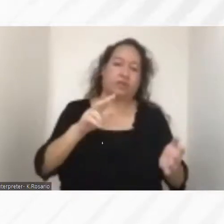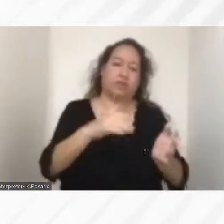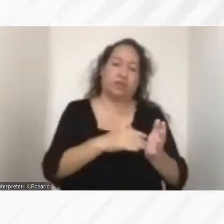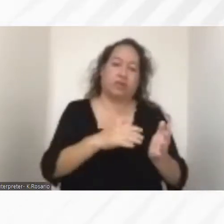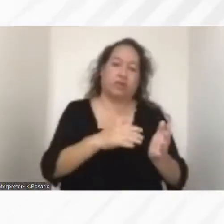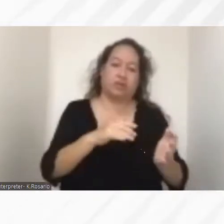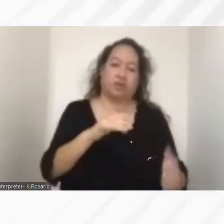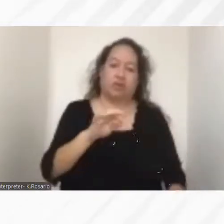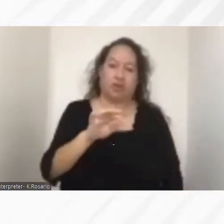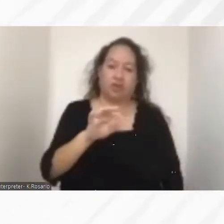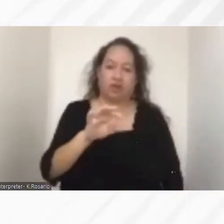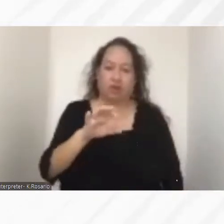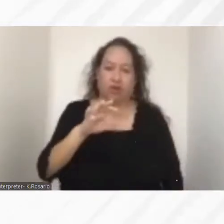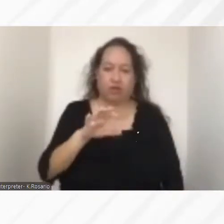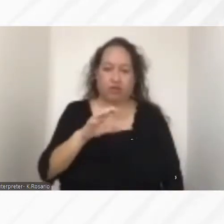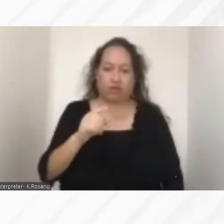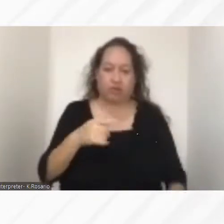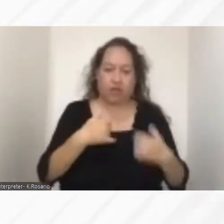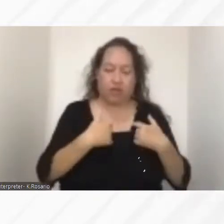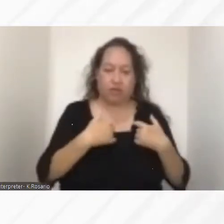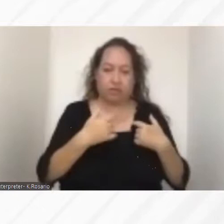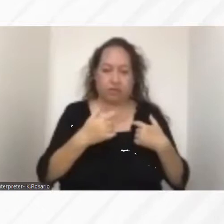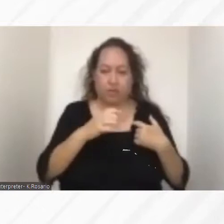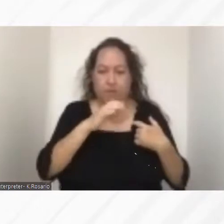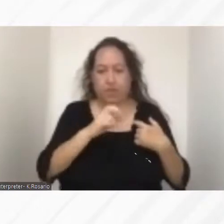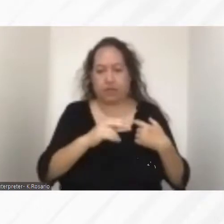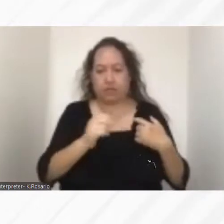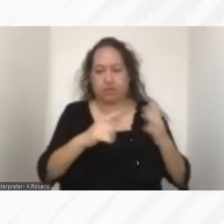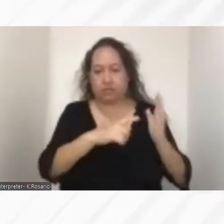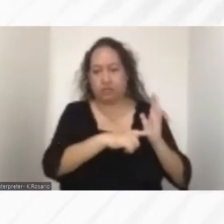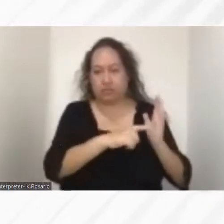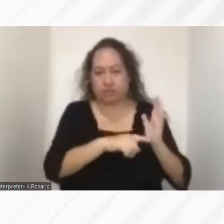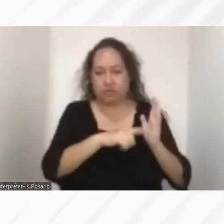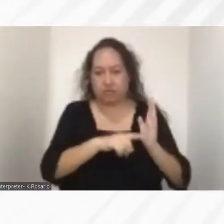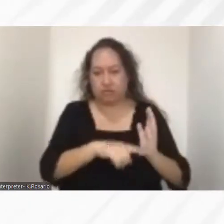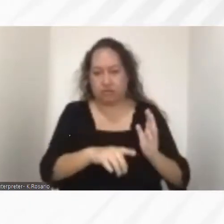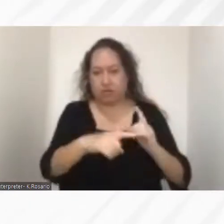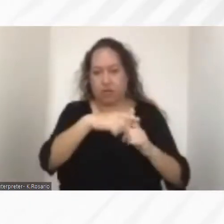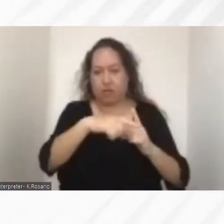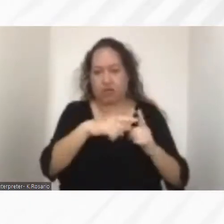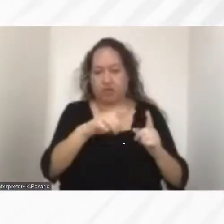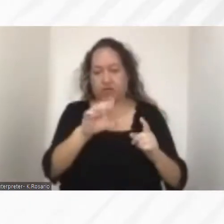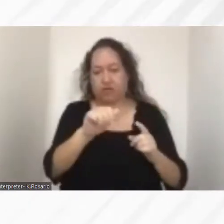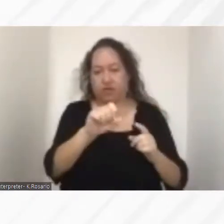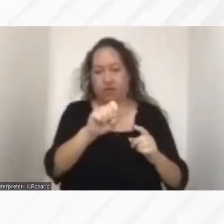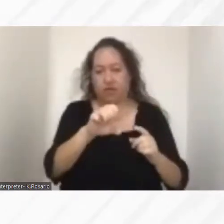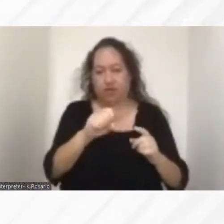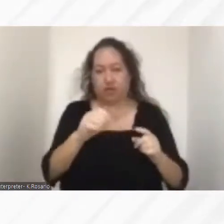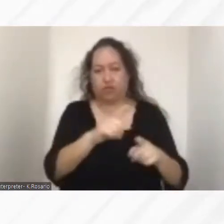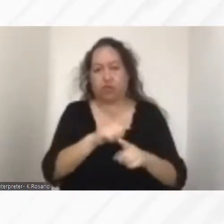4,903 or 7% have resulted in positive cases. Our positive case count in March was